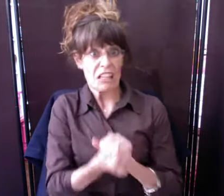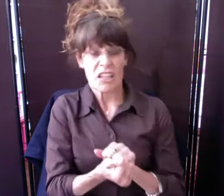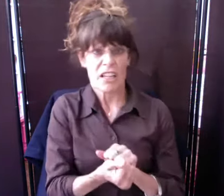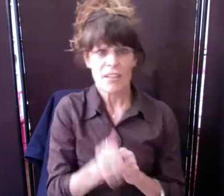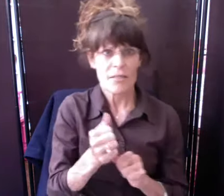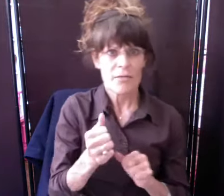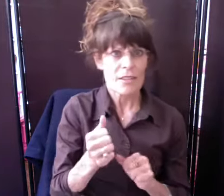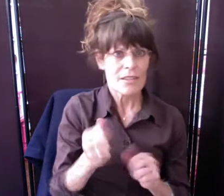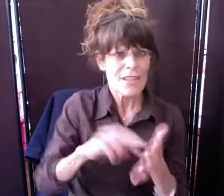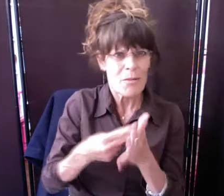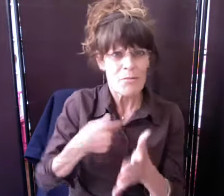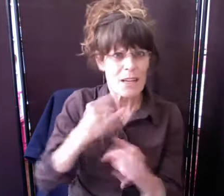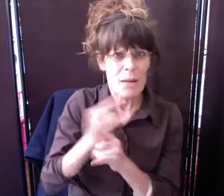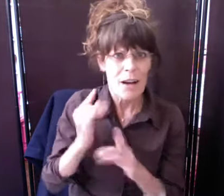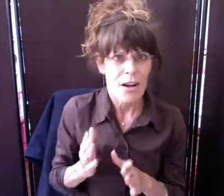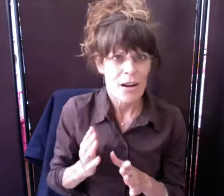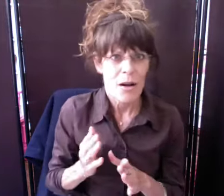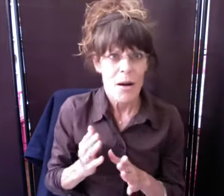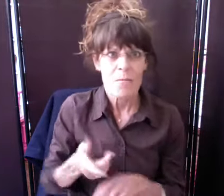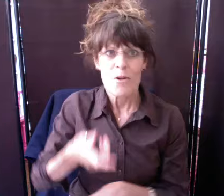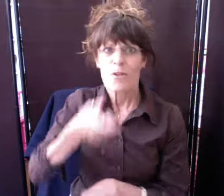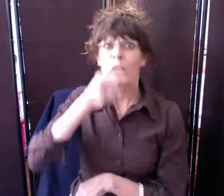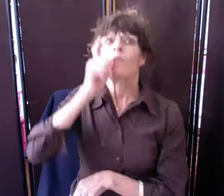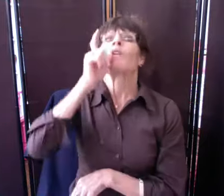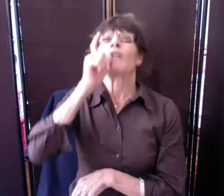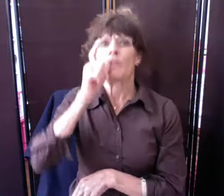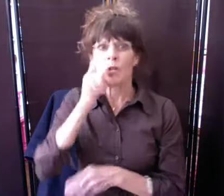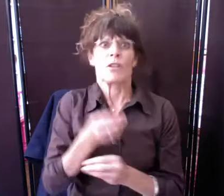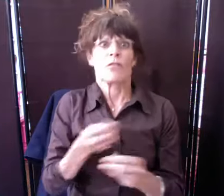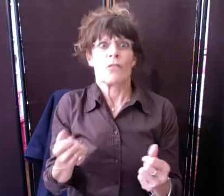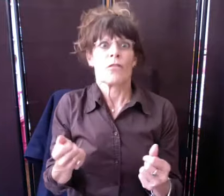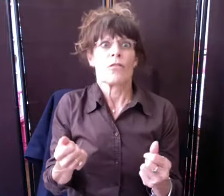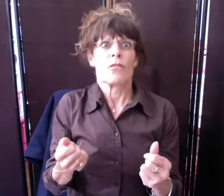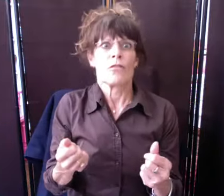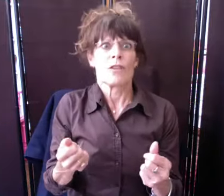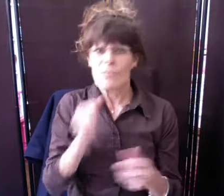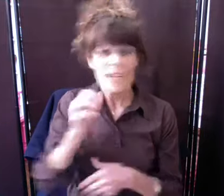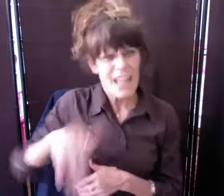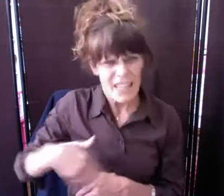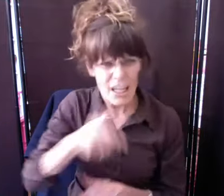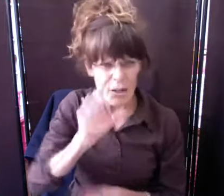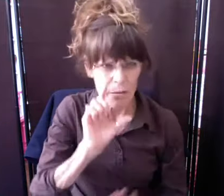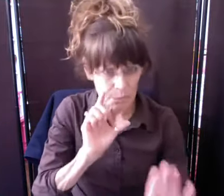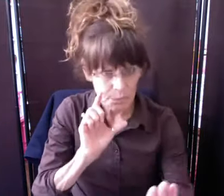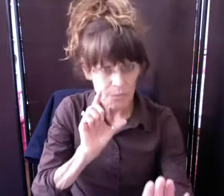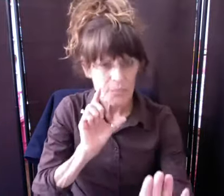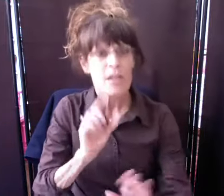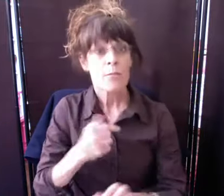But drinking sure was the solution. I hadn't gotten to alcohol yet, but I had a personality change. And by the time I'm in